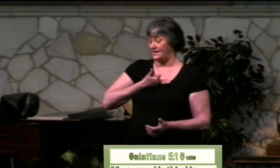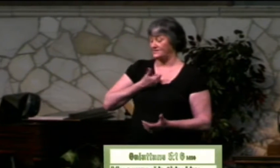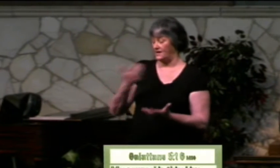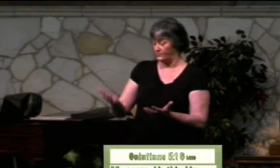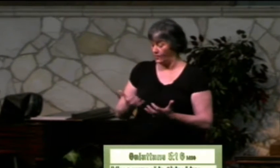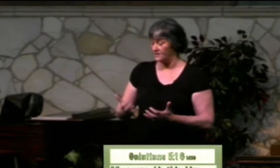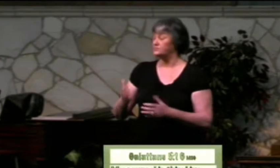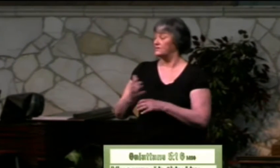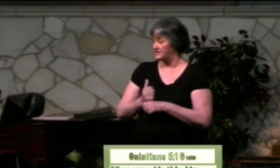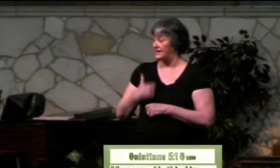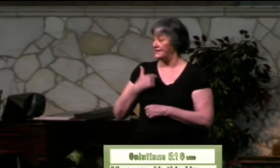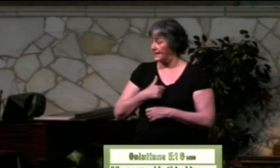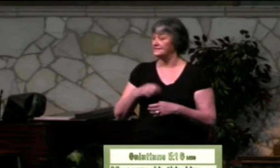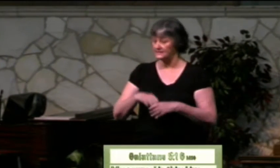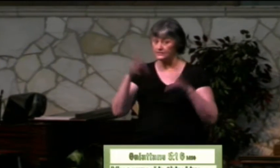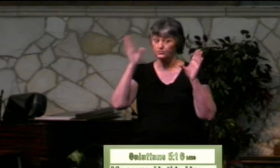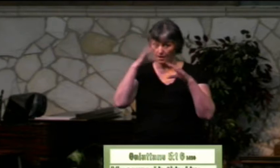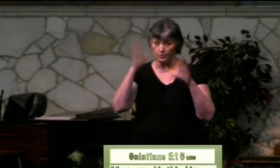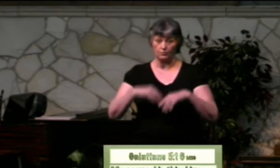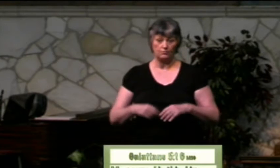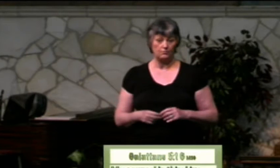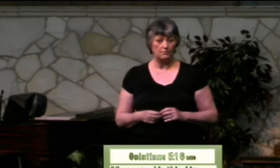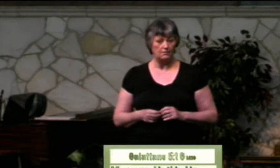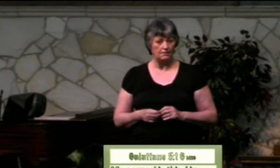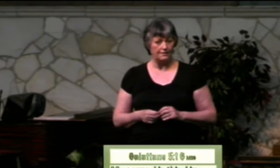myself wants will get us in trouble.